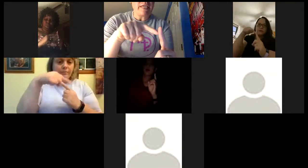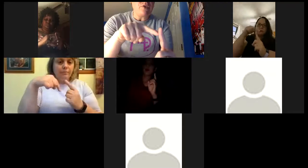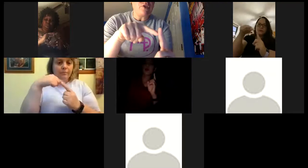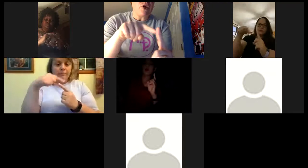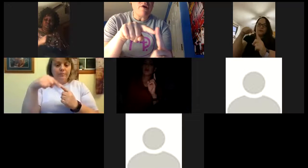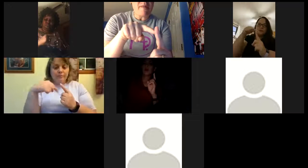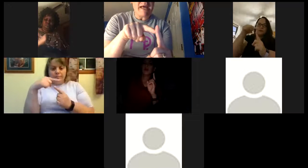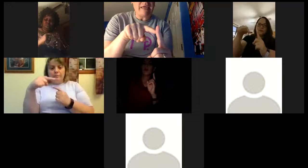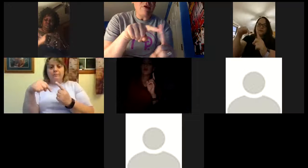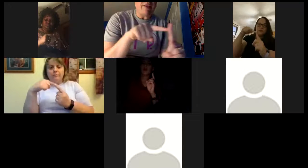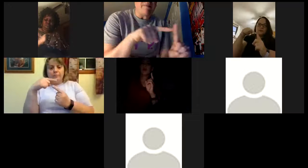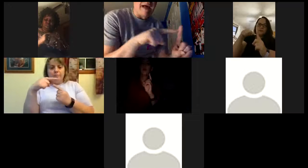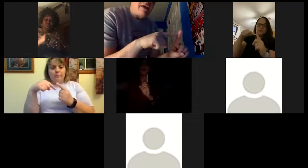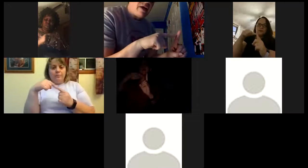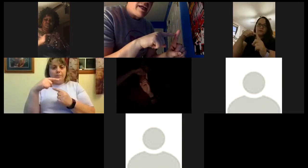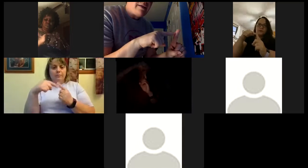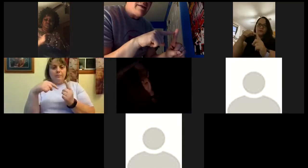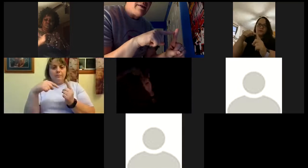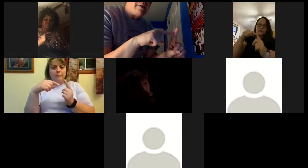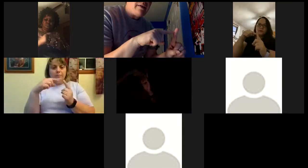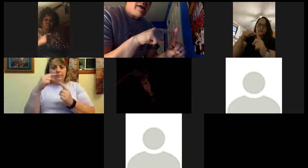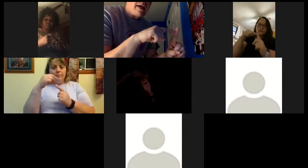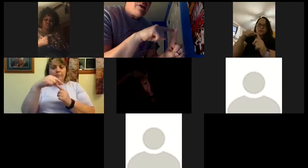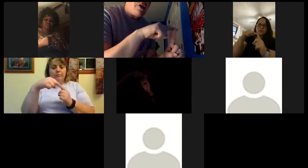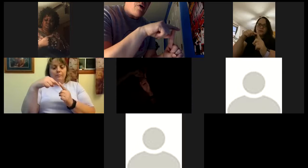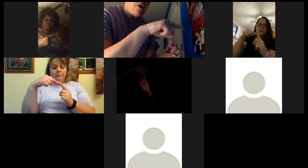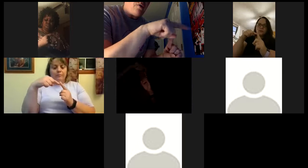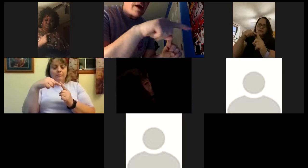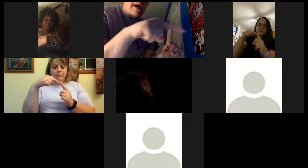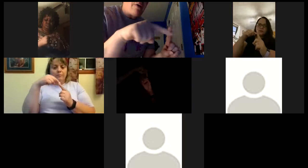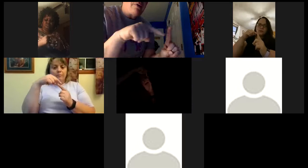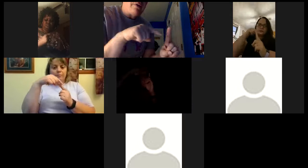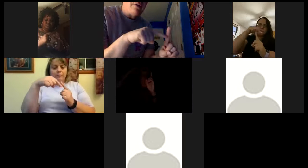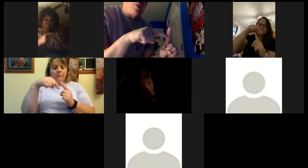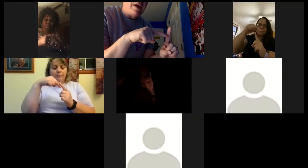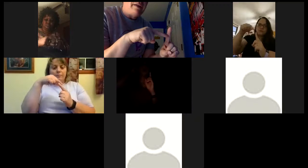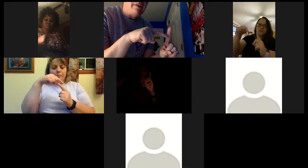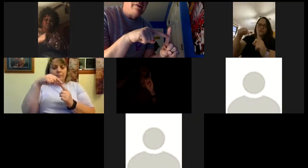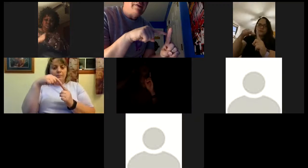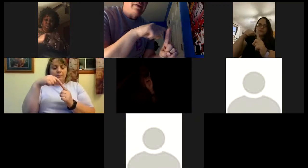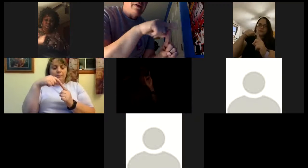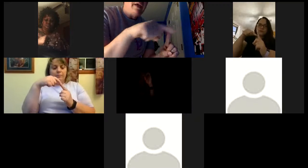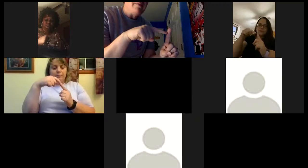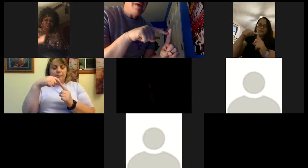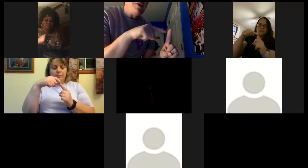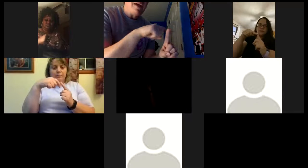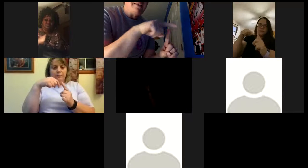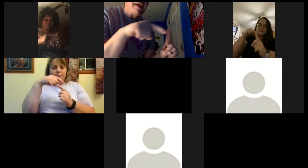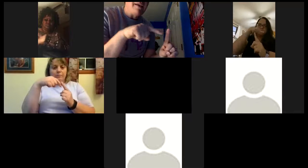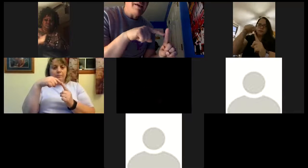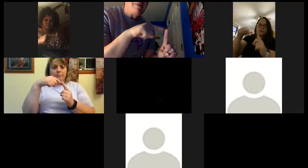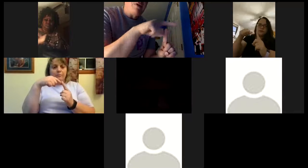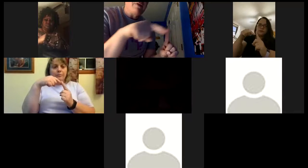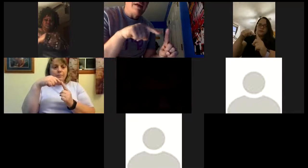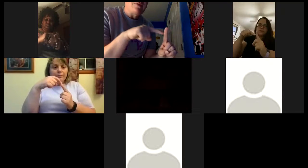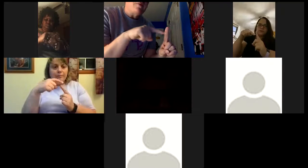So it's like you start back here on the back of your hand and you go around to win. Yep, you guys got